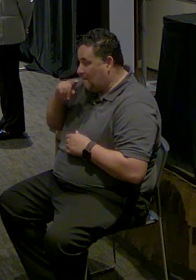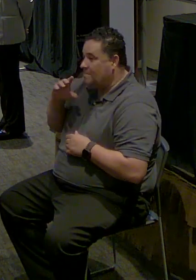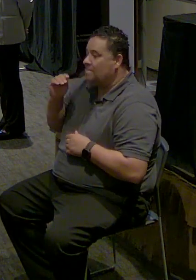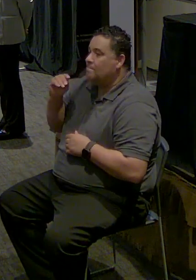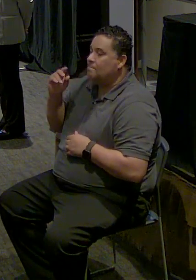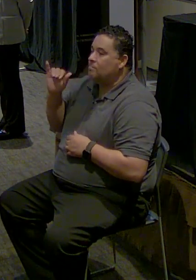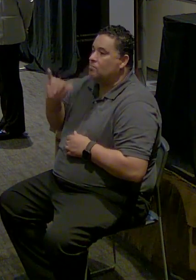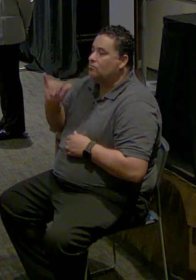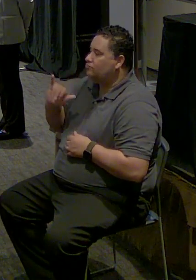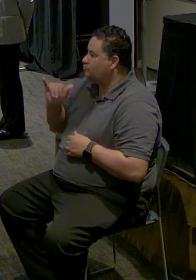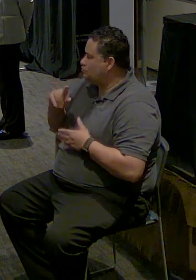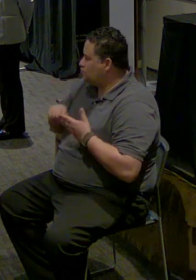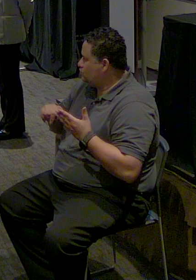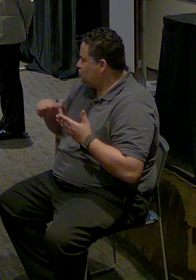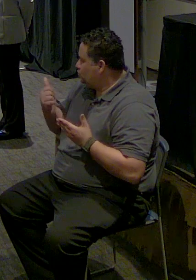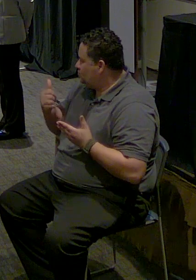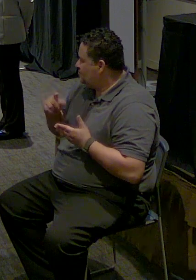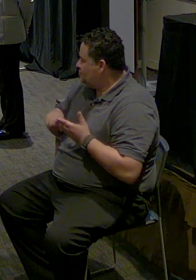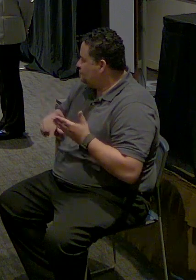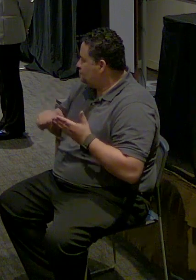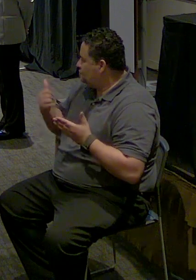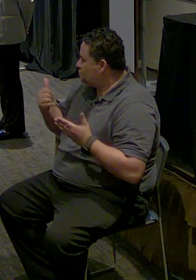also, what else did we say?